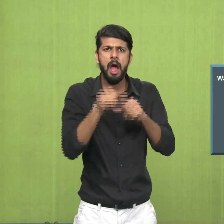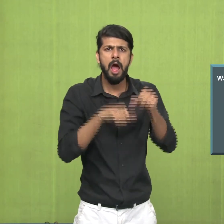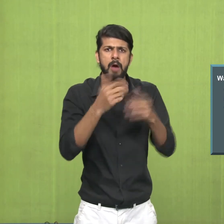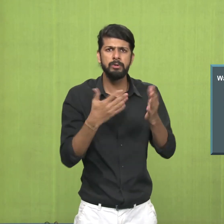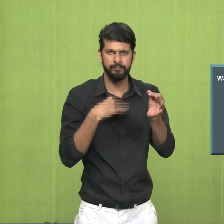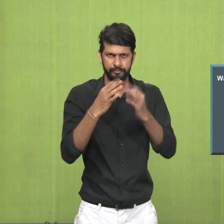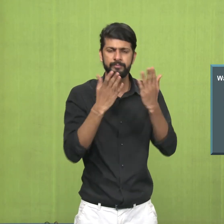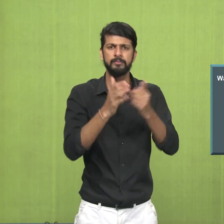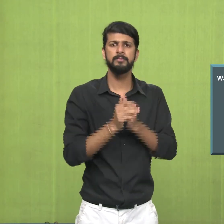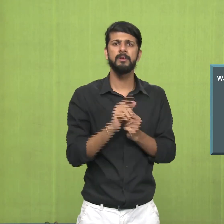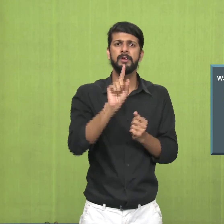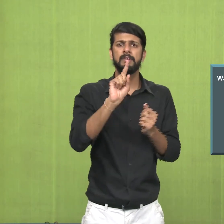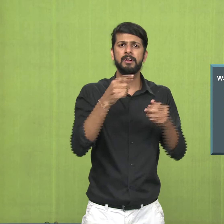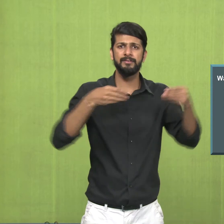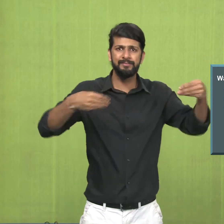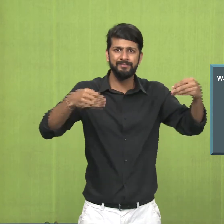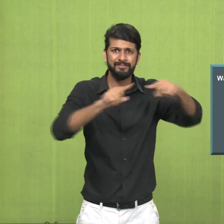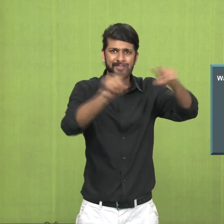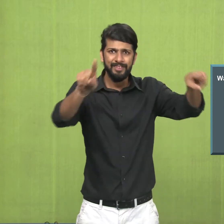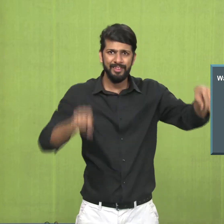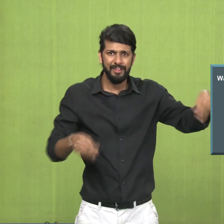What is watercolor wash?